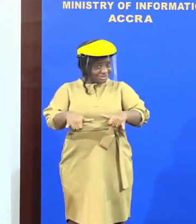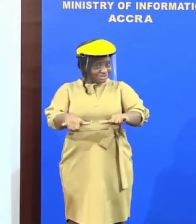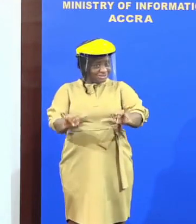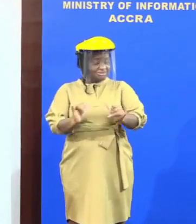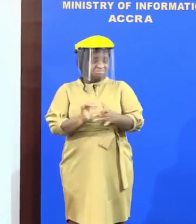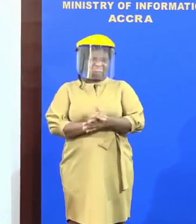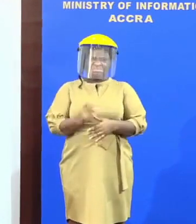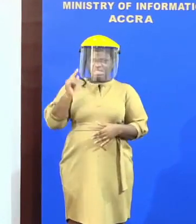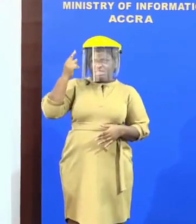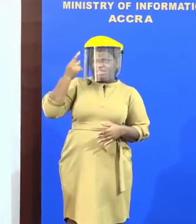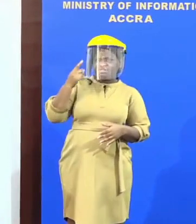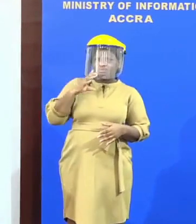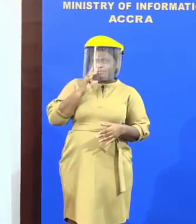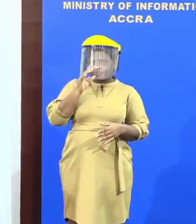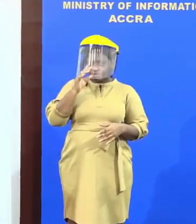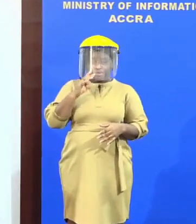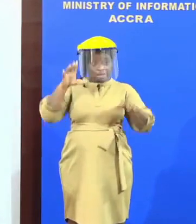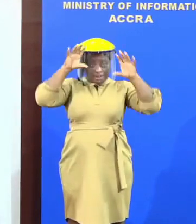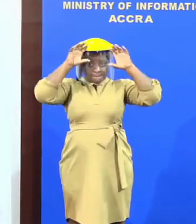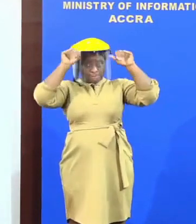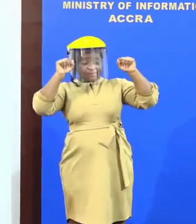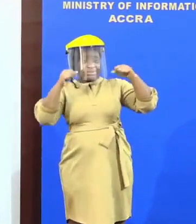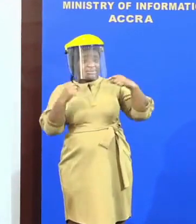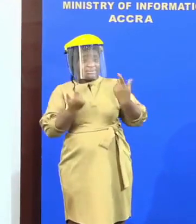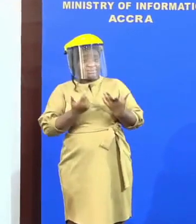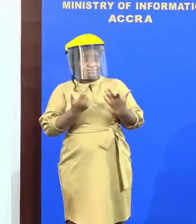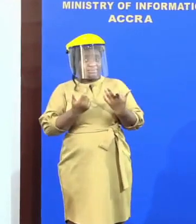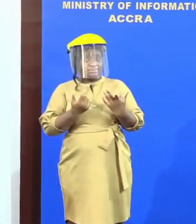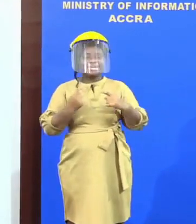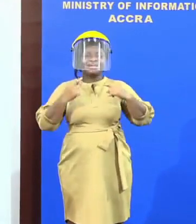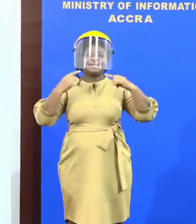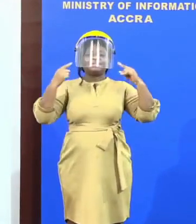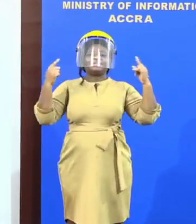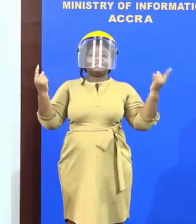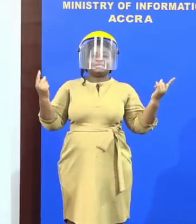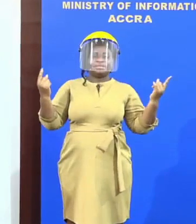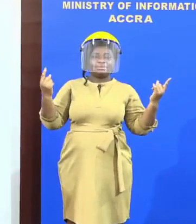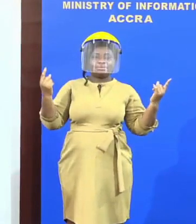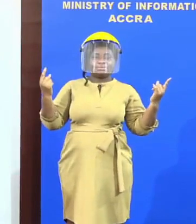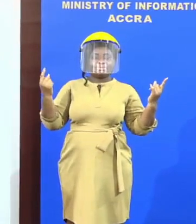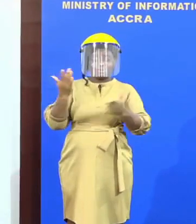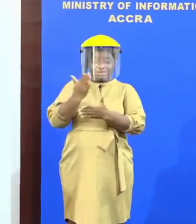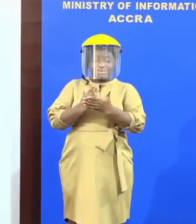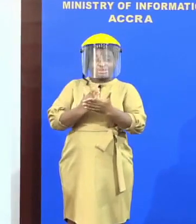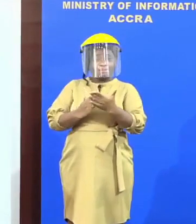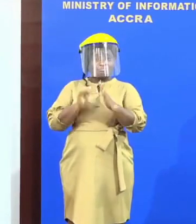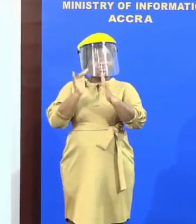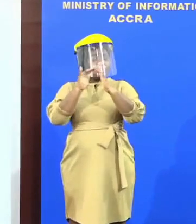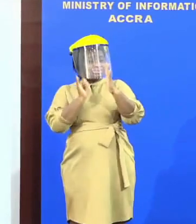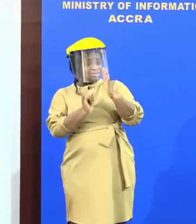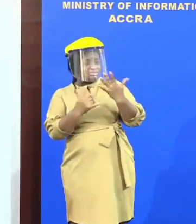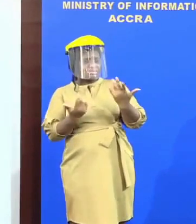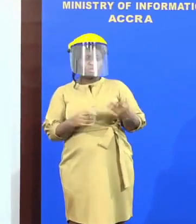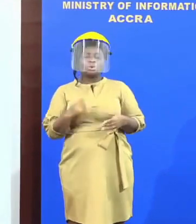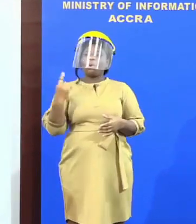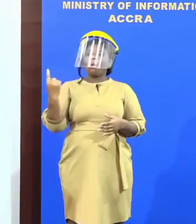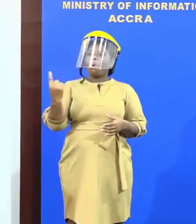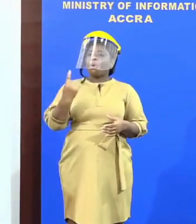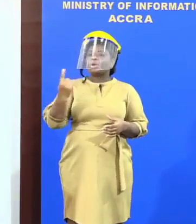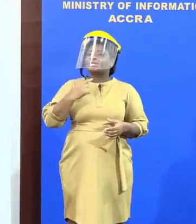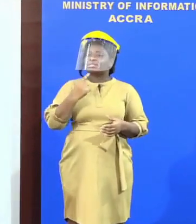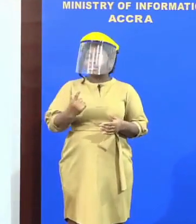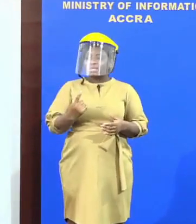I think just about 2 weeks ago, His Excellency the President announced the tightening of some of the restrictions. And we have always maintained that all